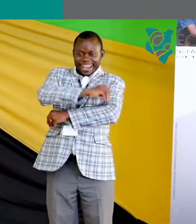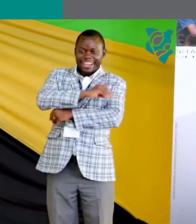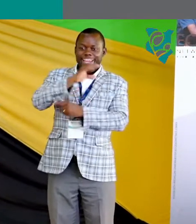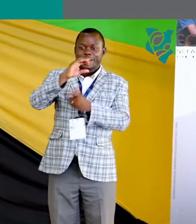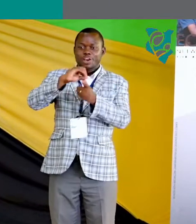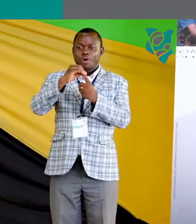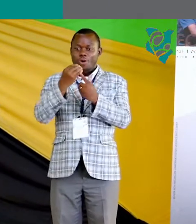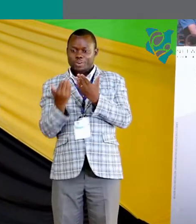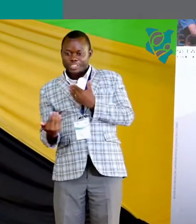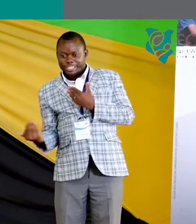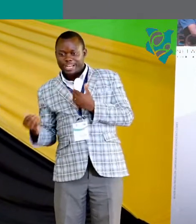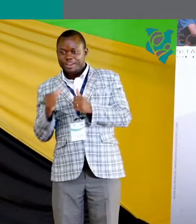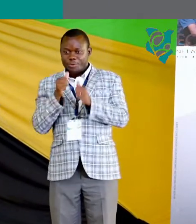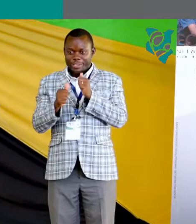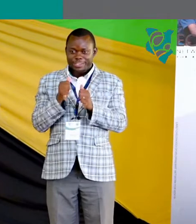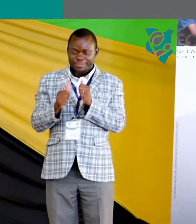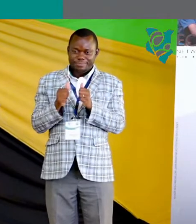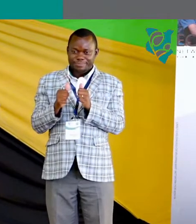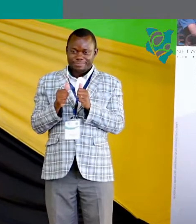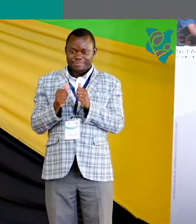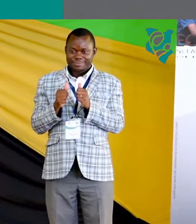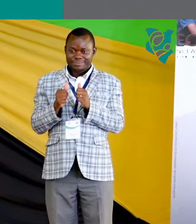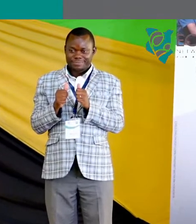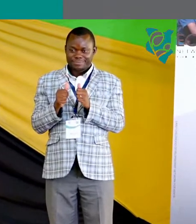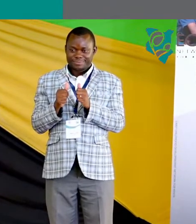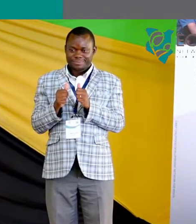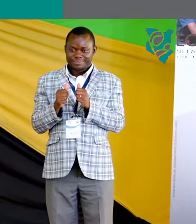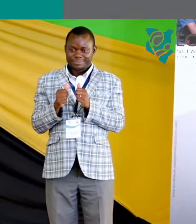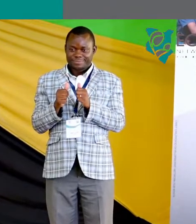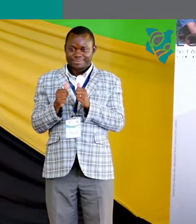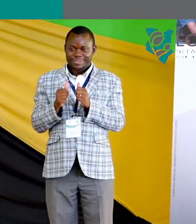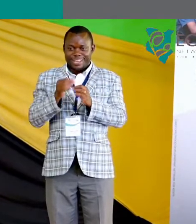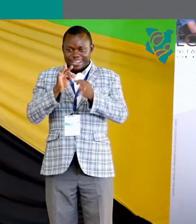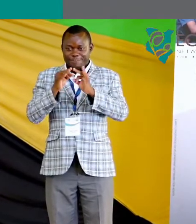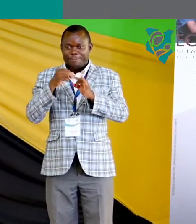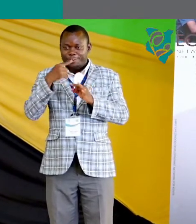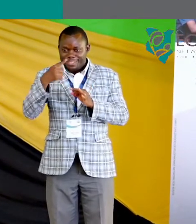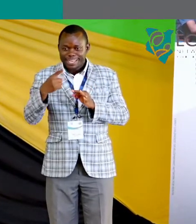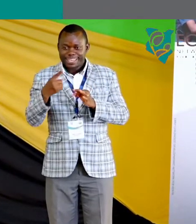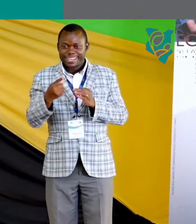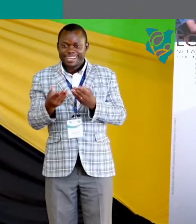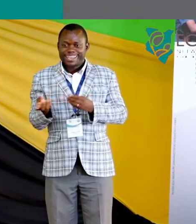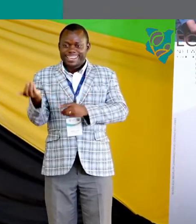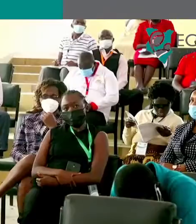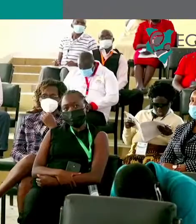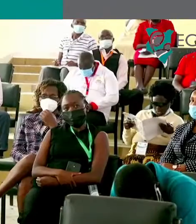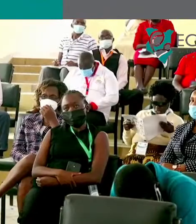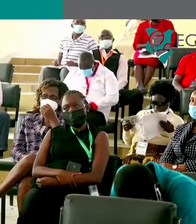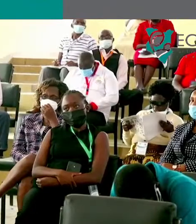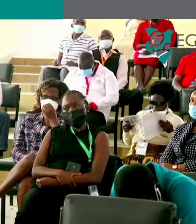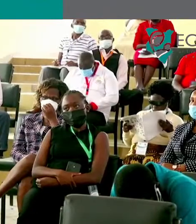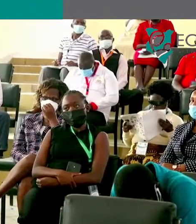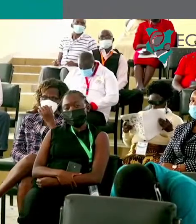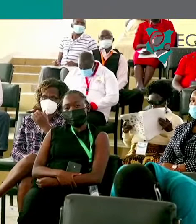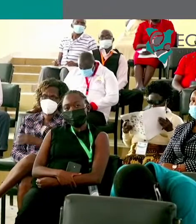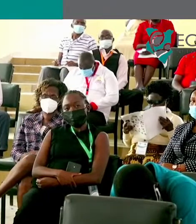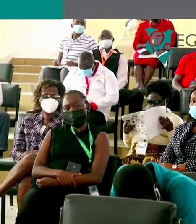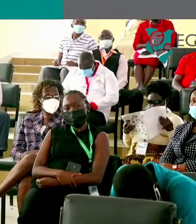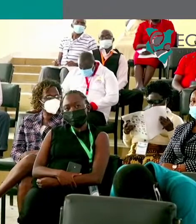If we get it right, in terms of how we name, we will move the needle again.